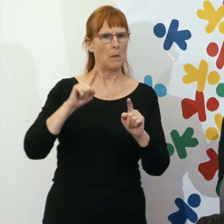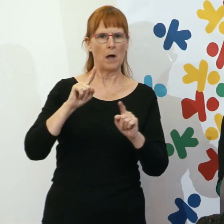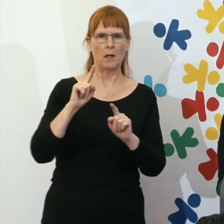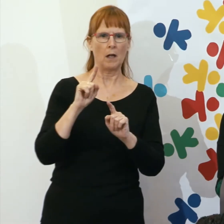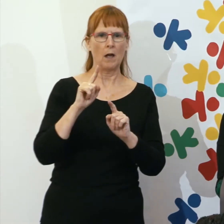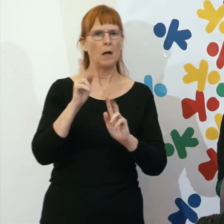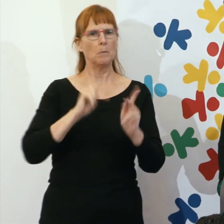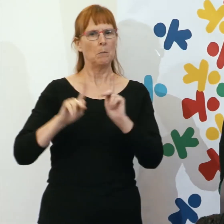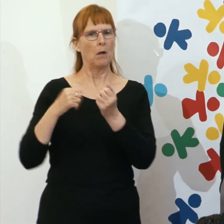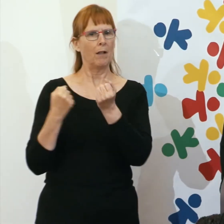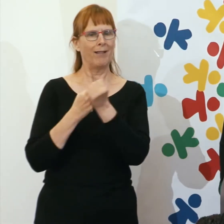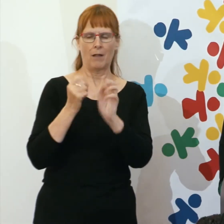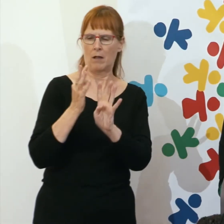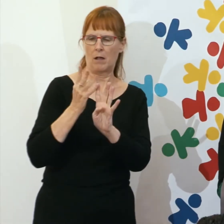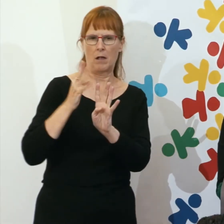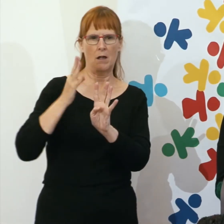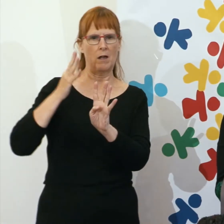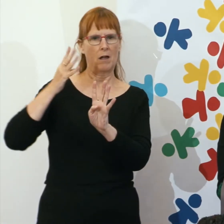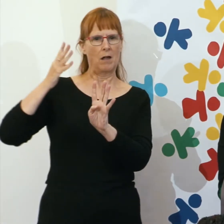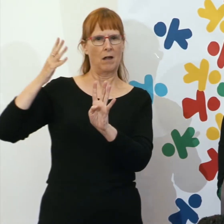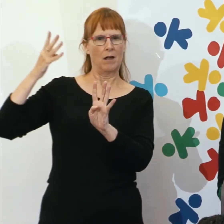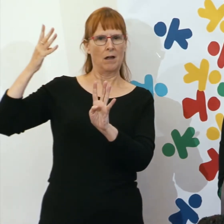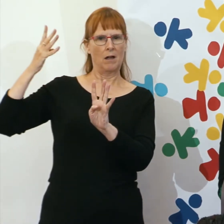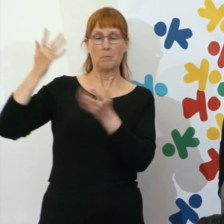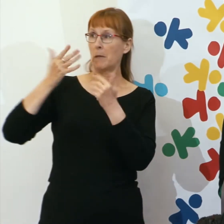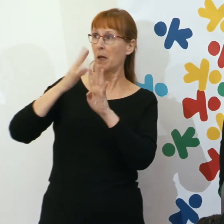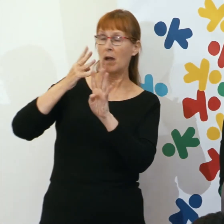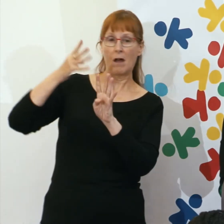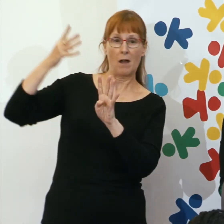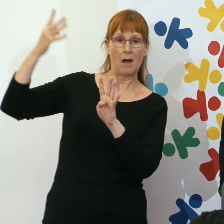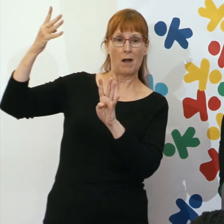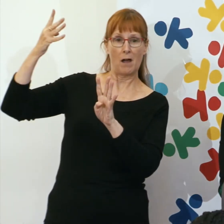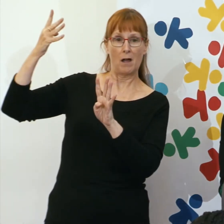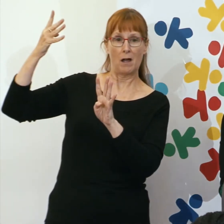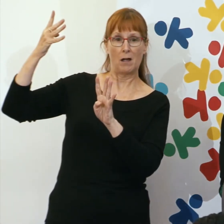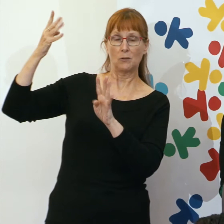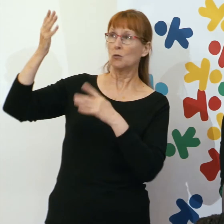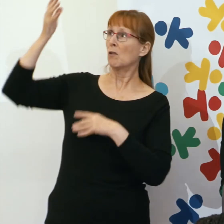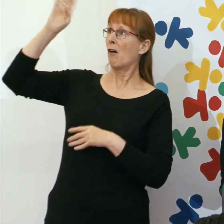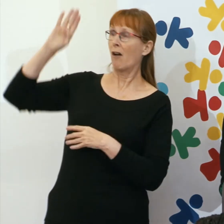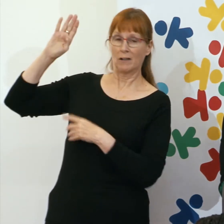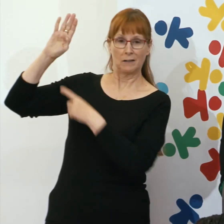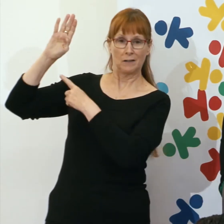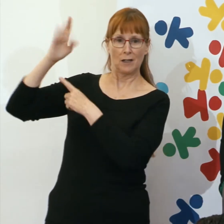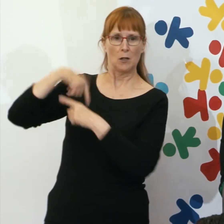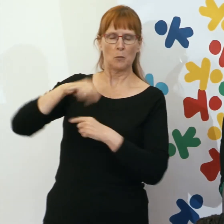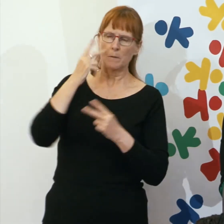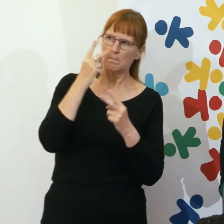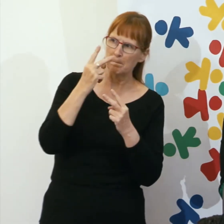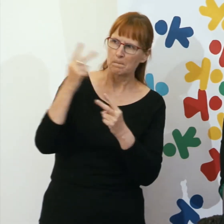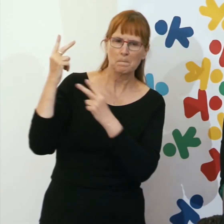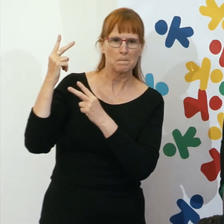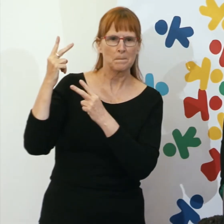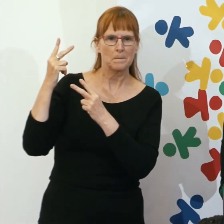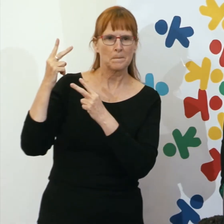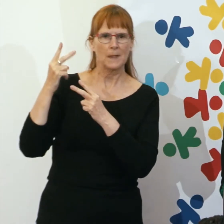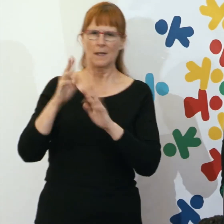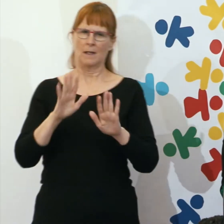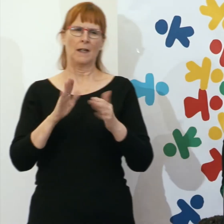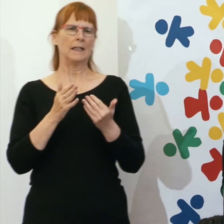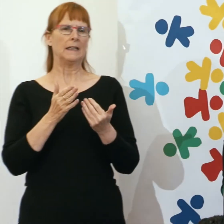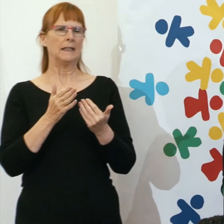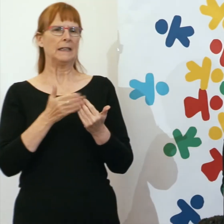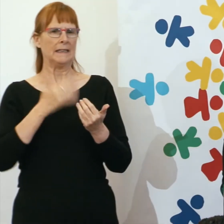God or to gods. We remember them because it is an easy thing to forget that we are not the first